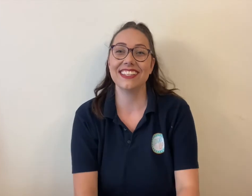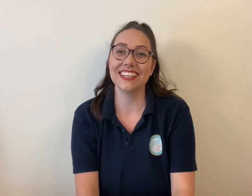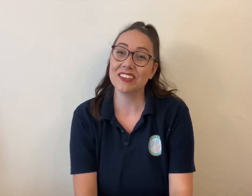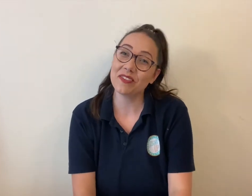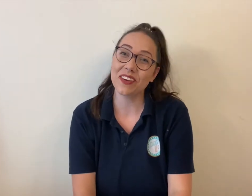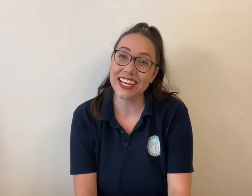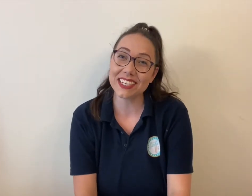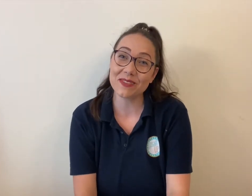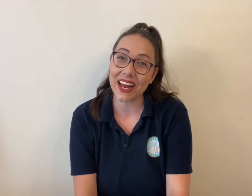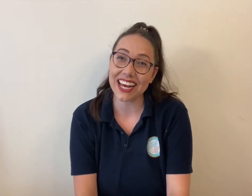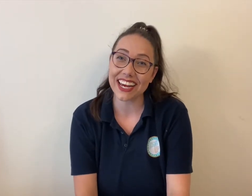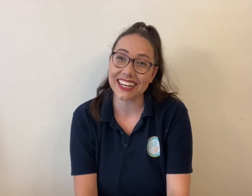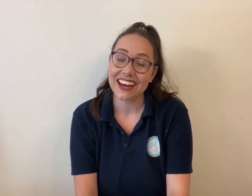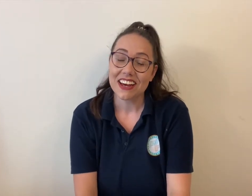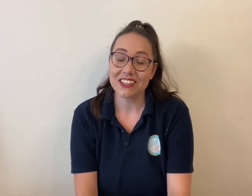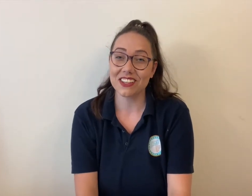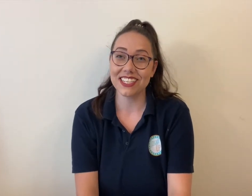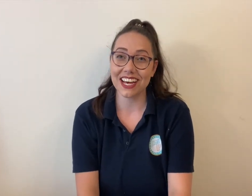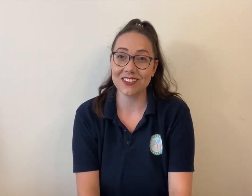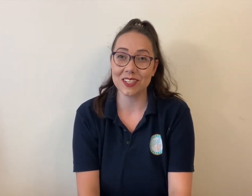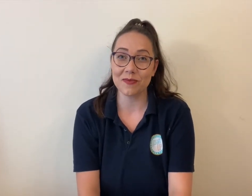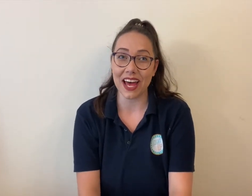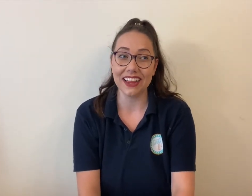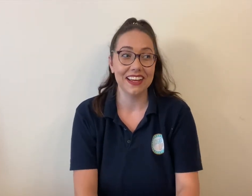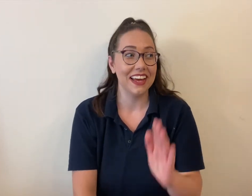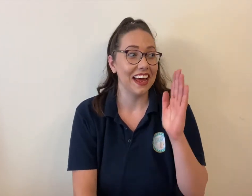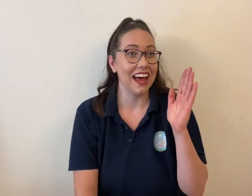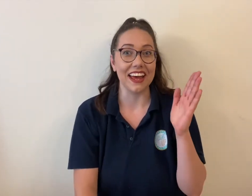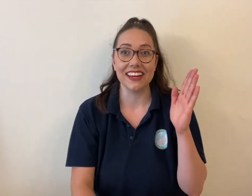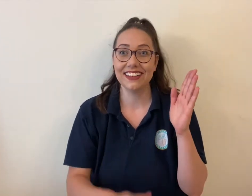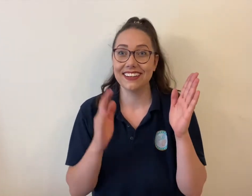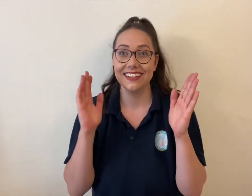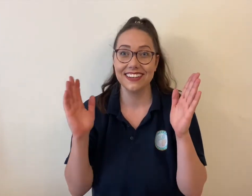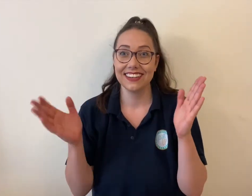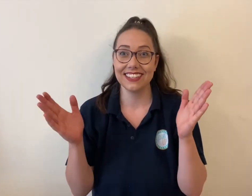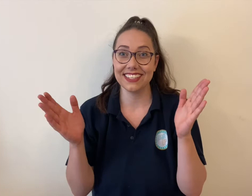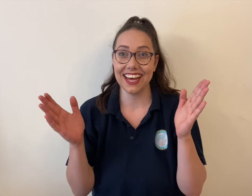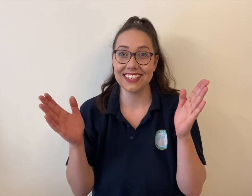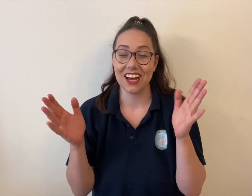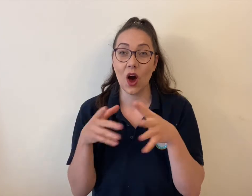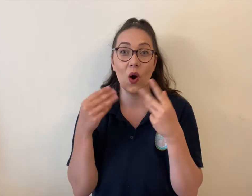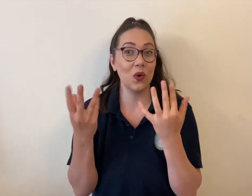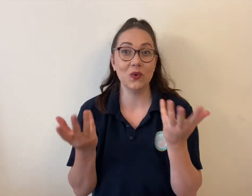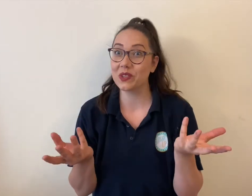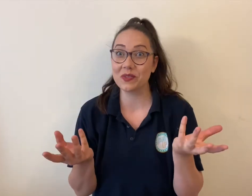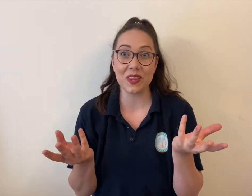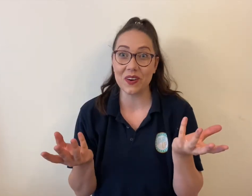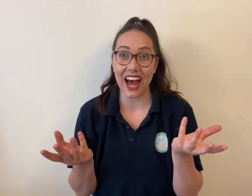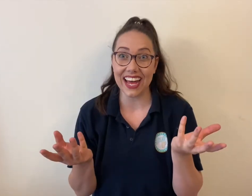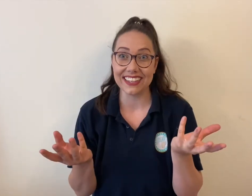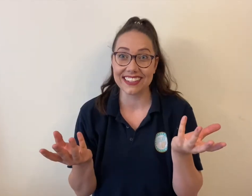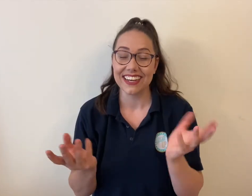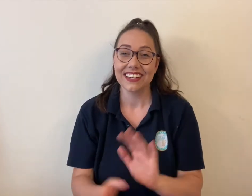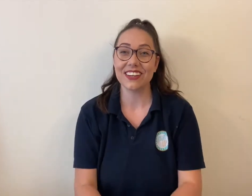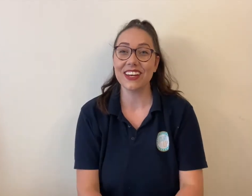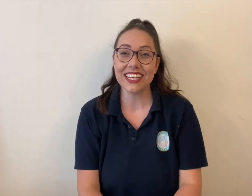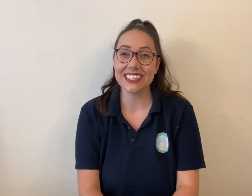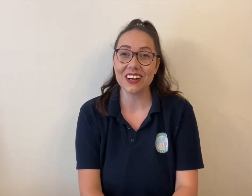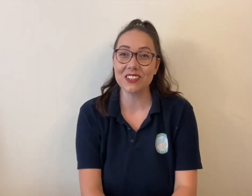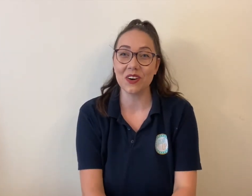is finger spelling. So this is how to spell A to Z, all just with your hands. So let's start off